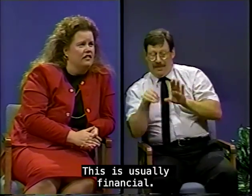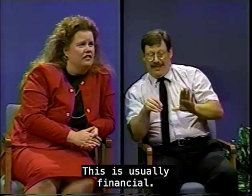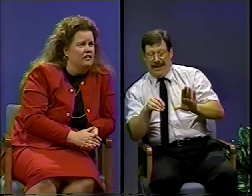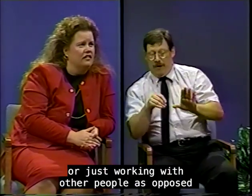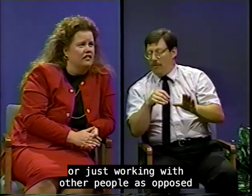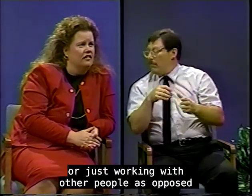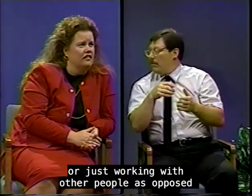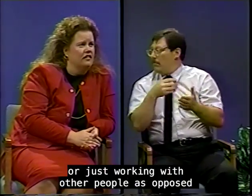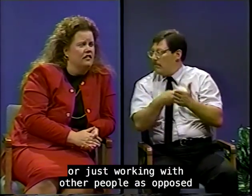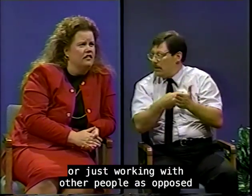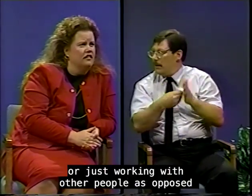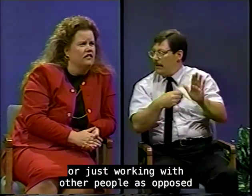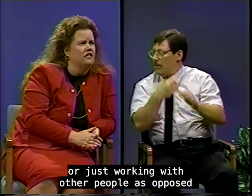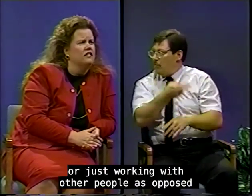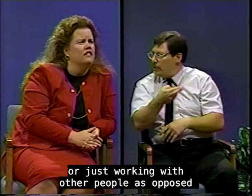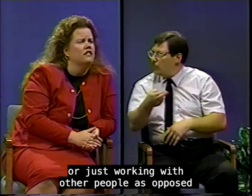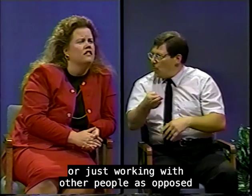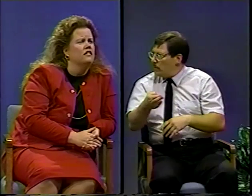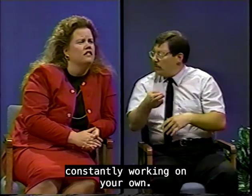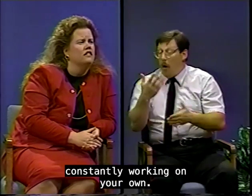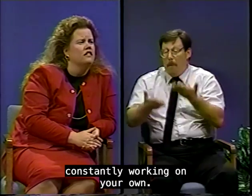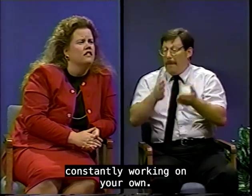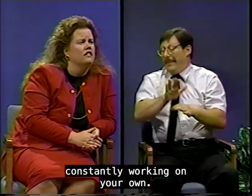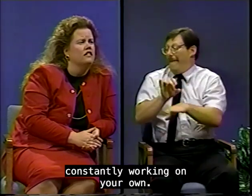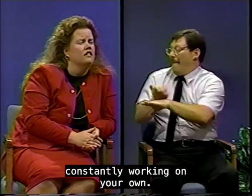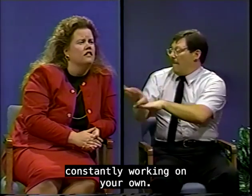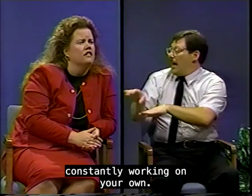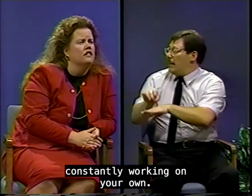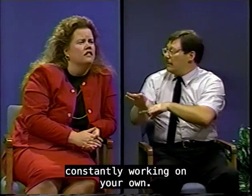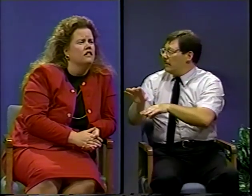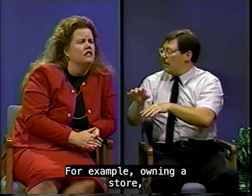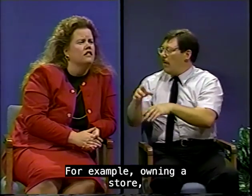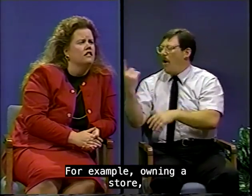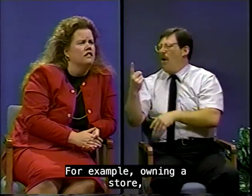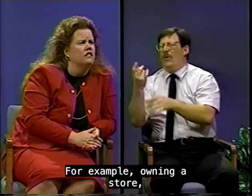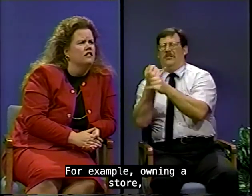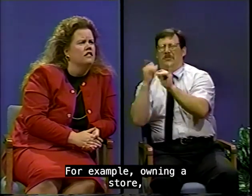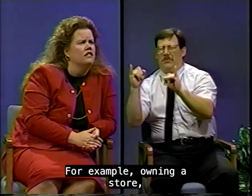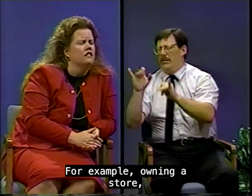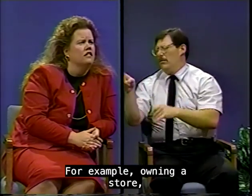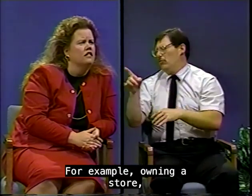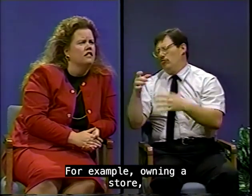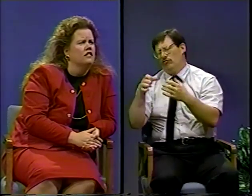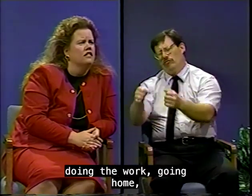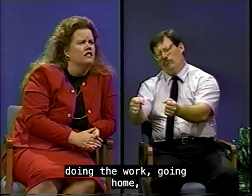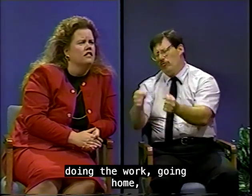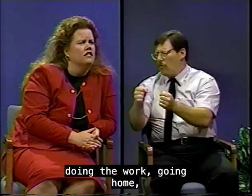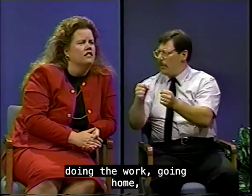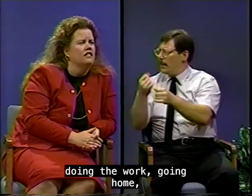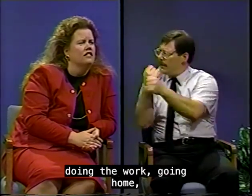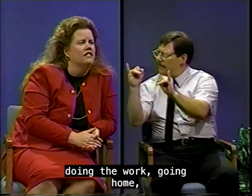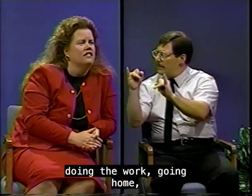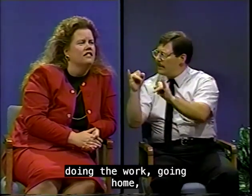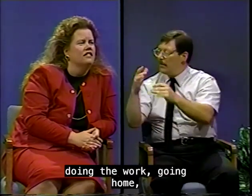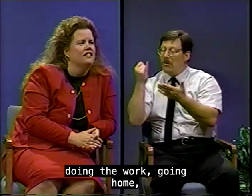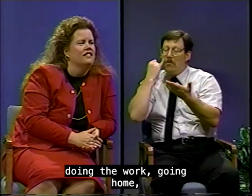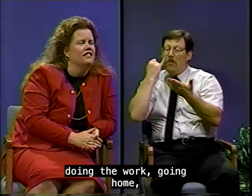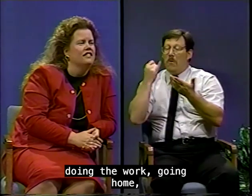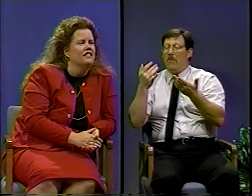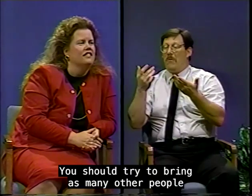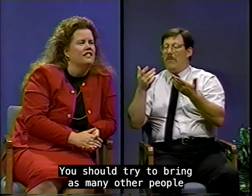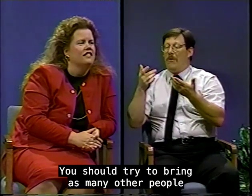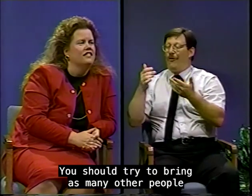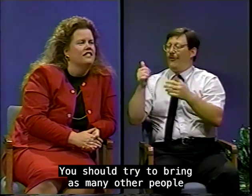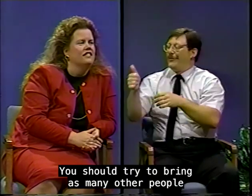of course, or just working with other people as opposed to constantly working on your own. For example, owning a store, doing the work, going home, that sort of